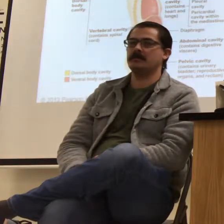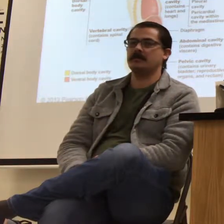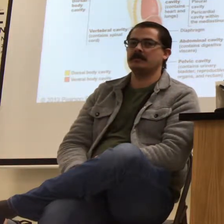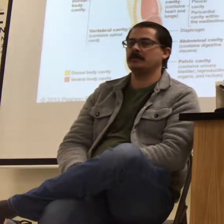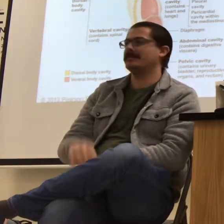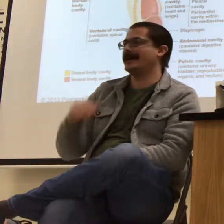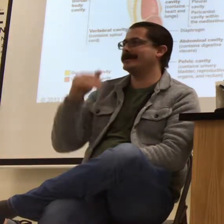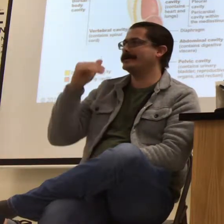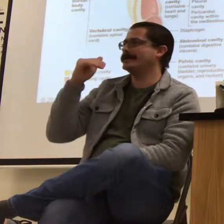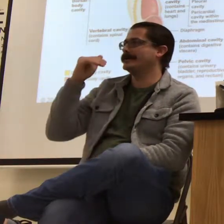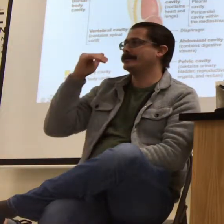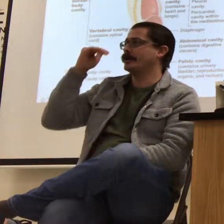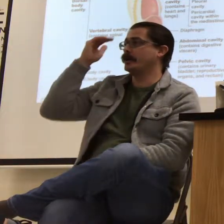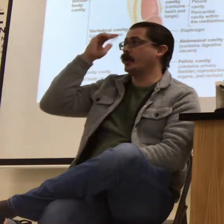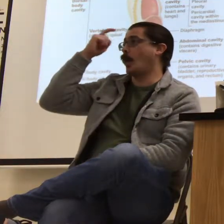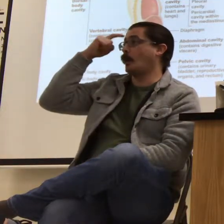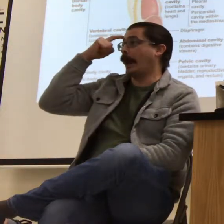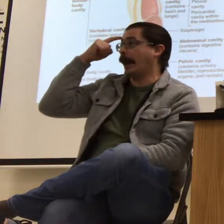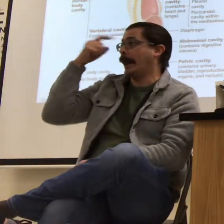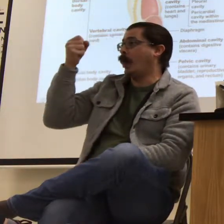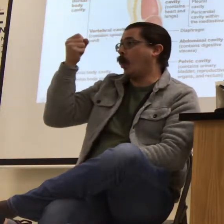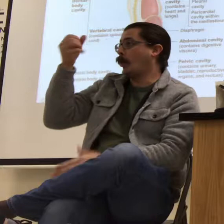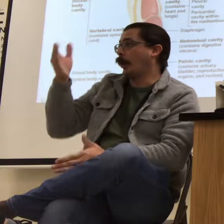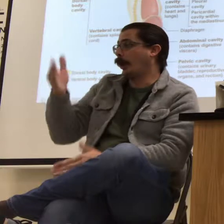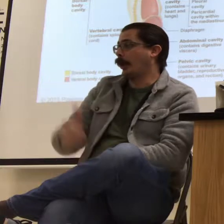that's your brain case, right?